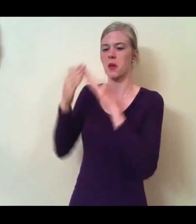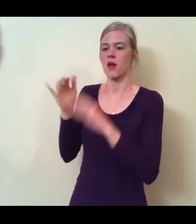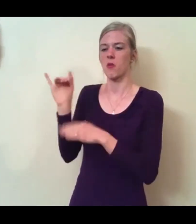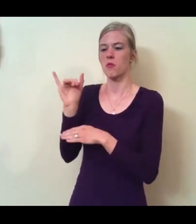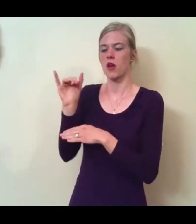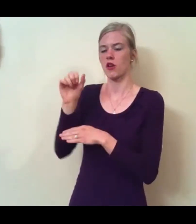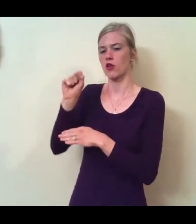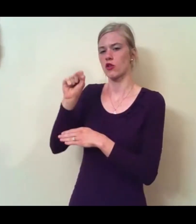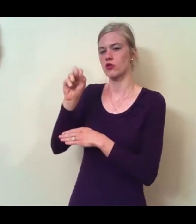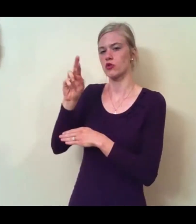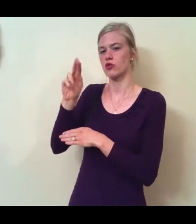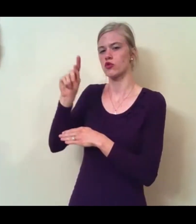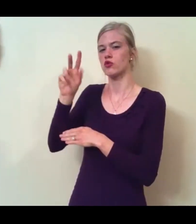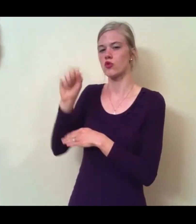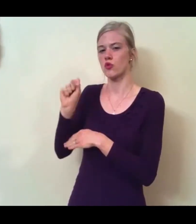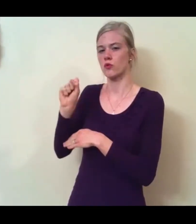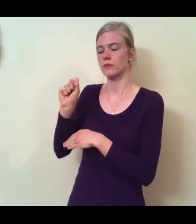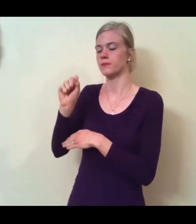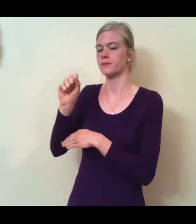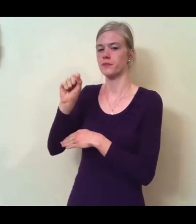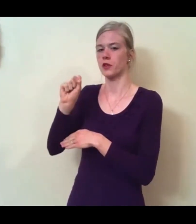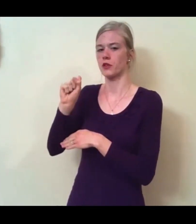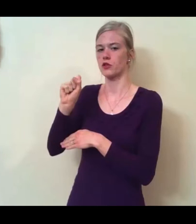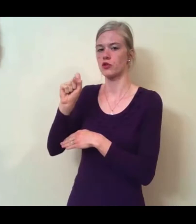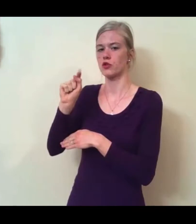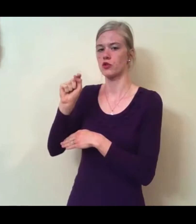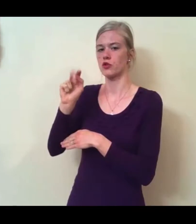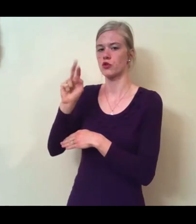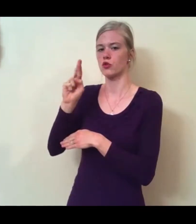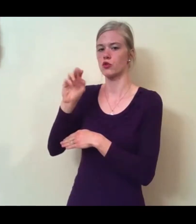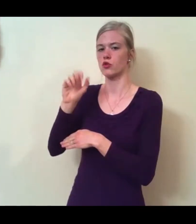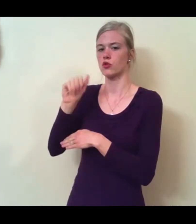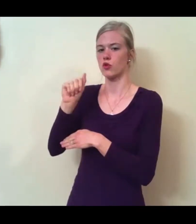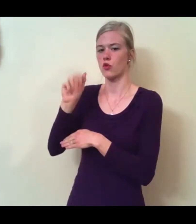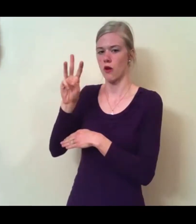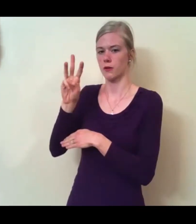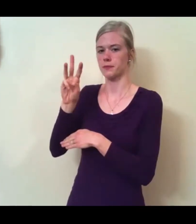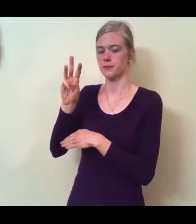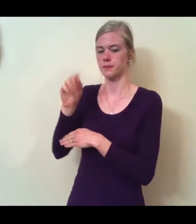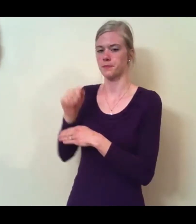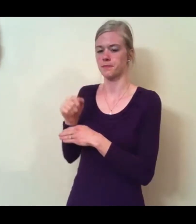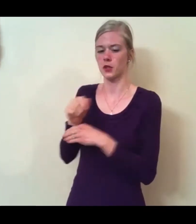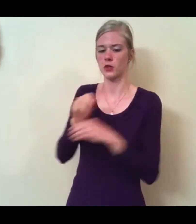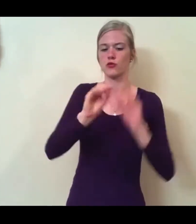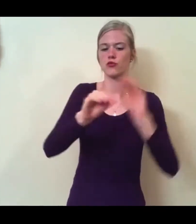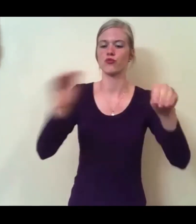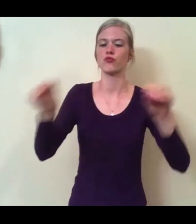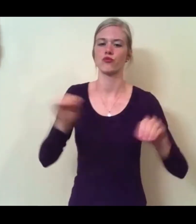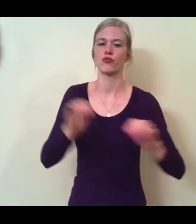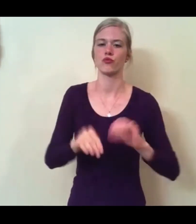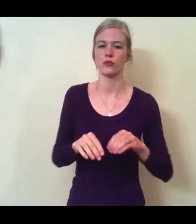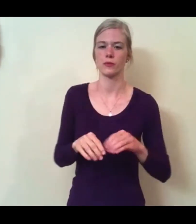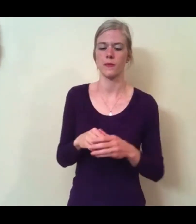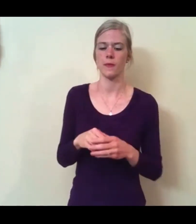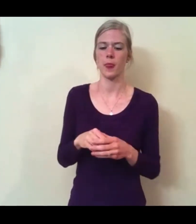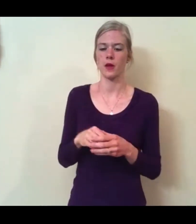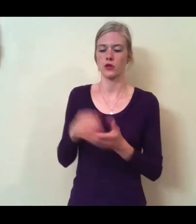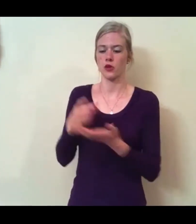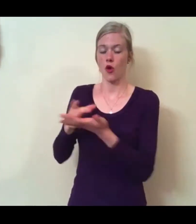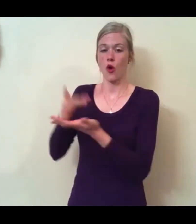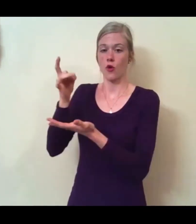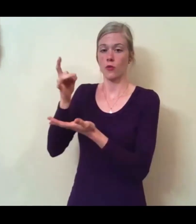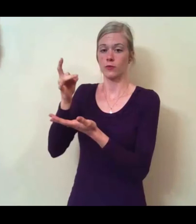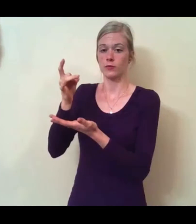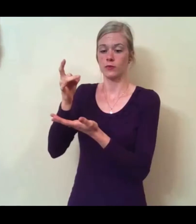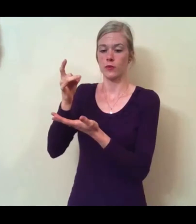on the soil and then just dig it in. The bulbs need to be buried with the point up, and they need to be covered